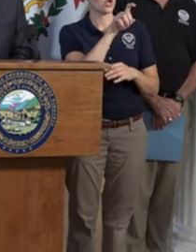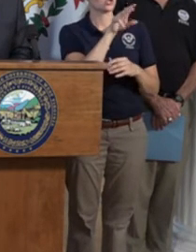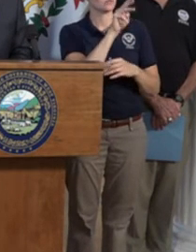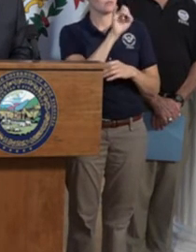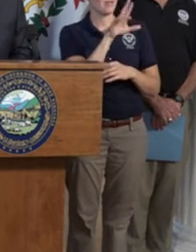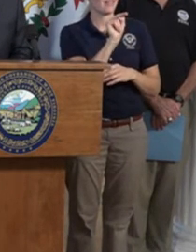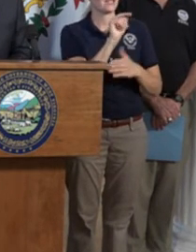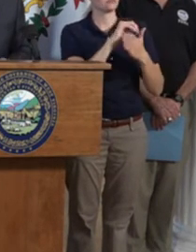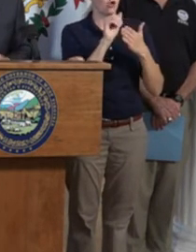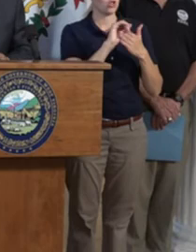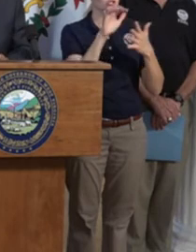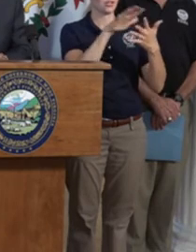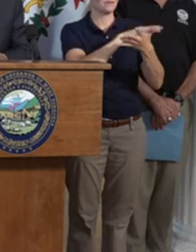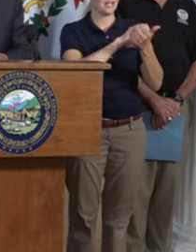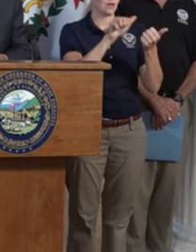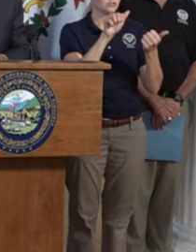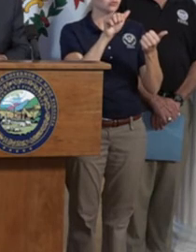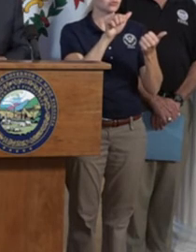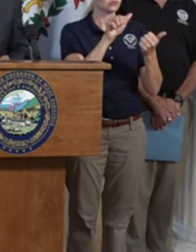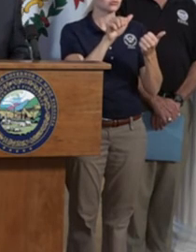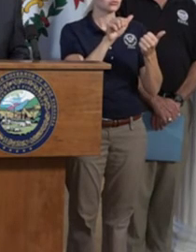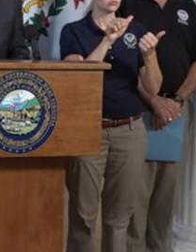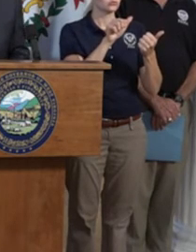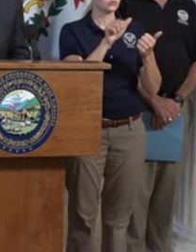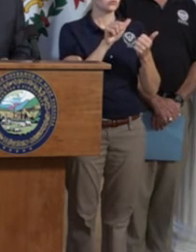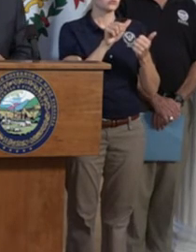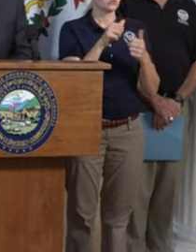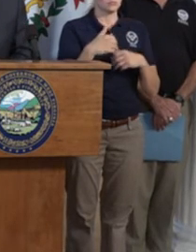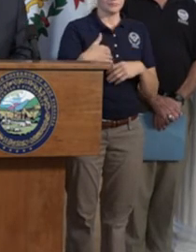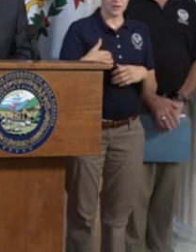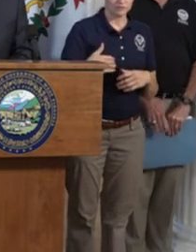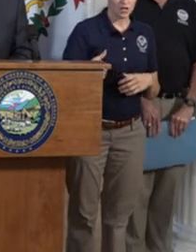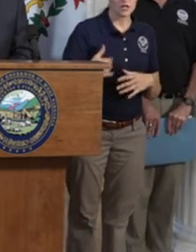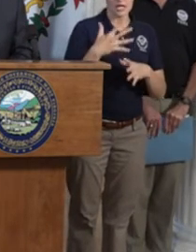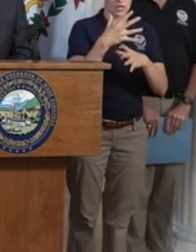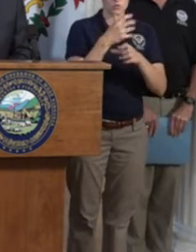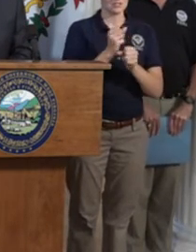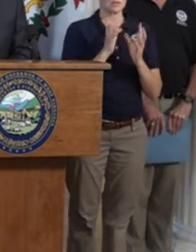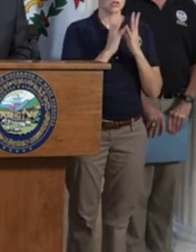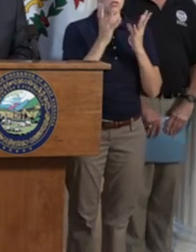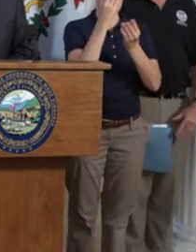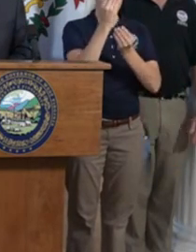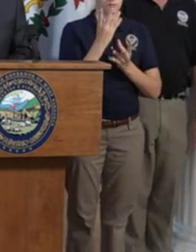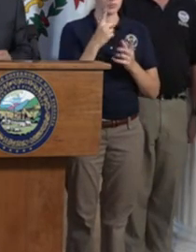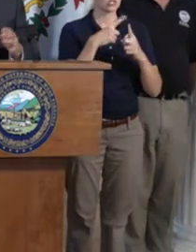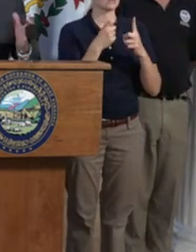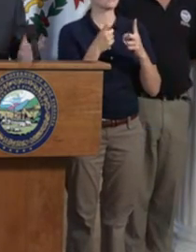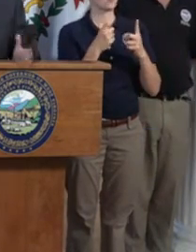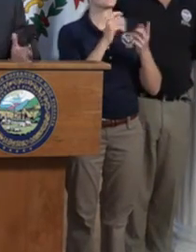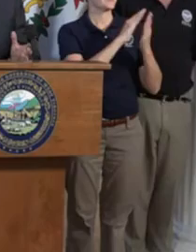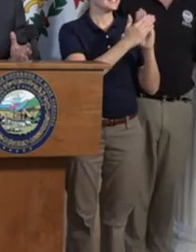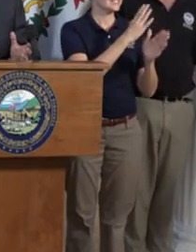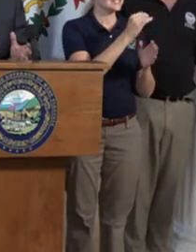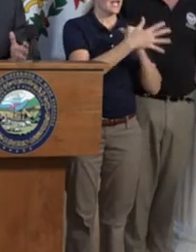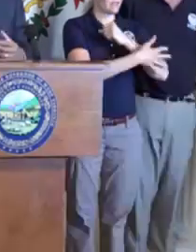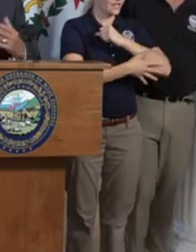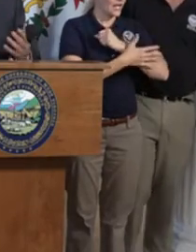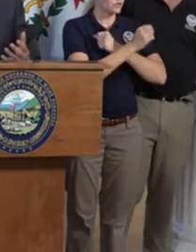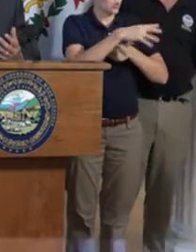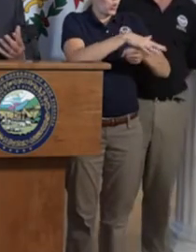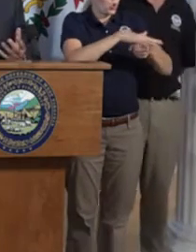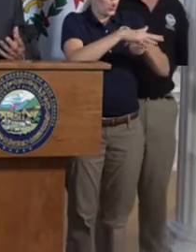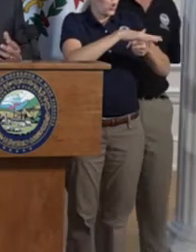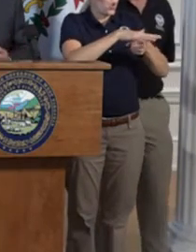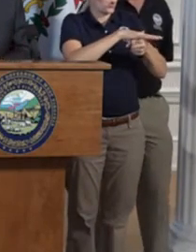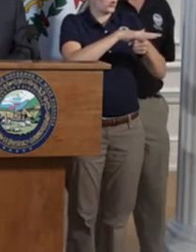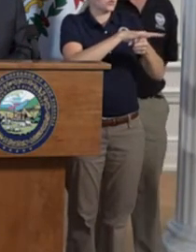that's occurred, and we have not received a lot of information from the cities and the counties and the local areas